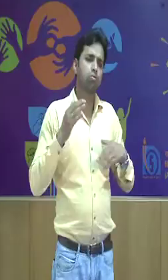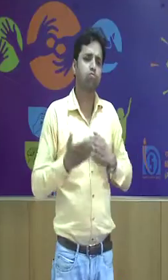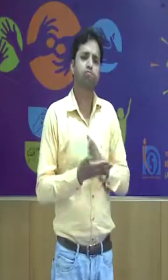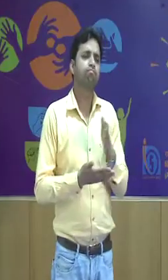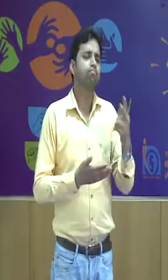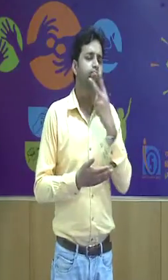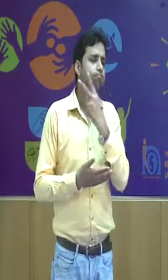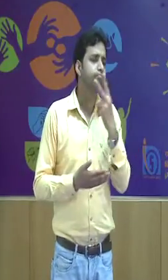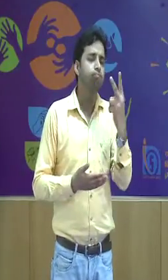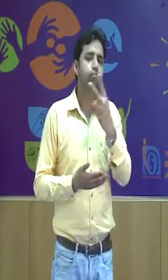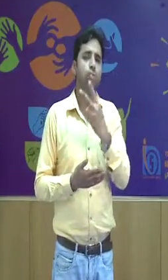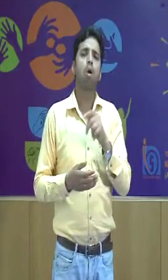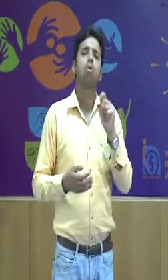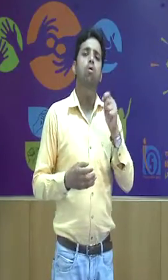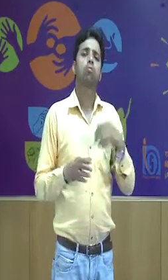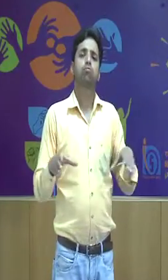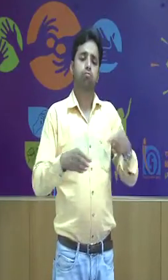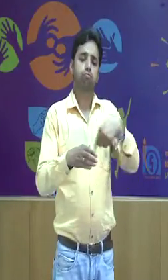and work in the society